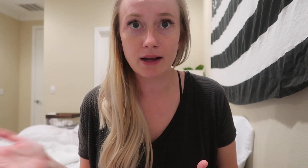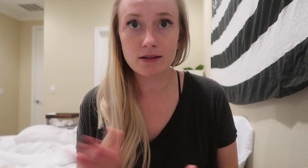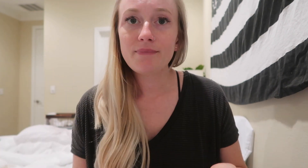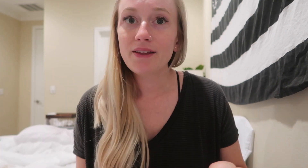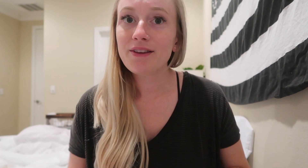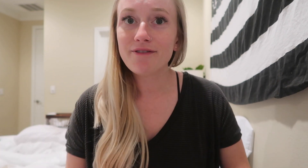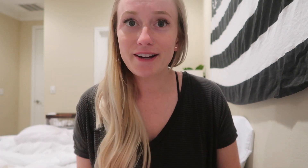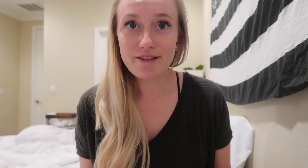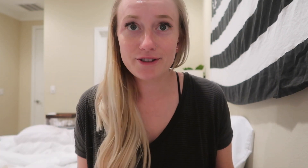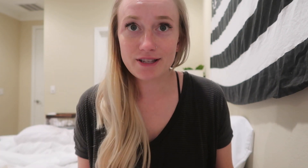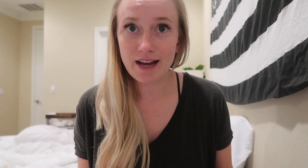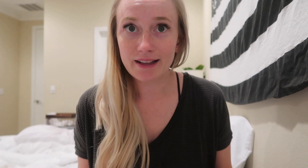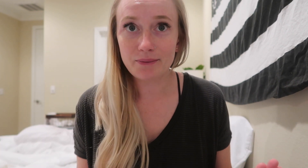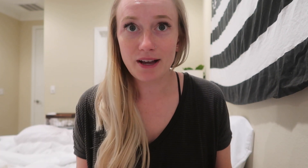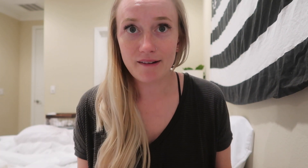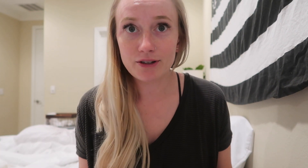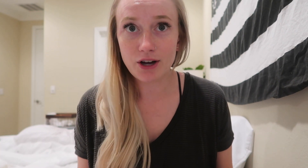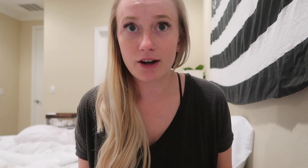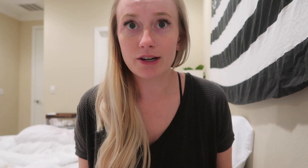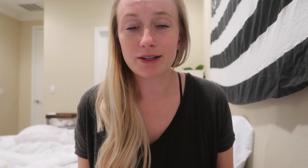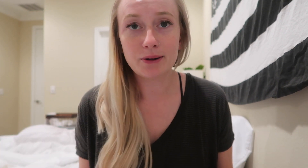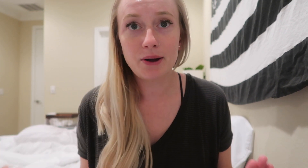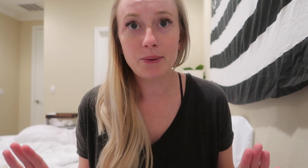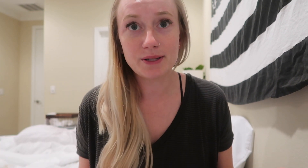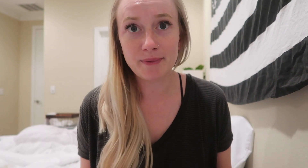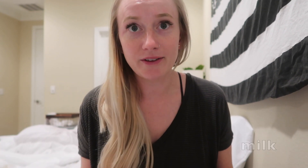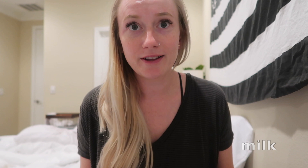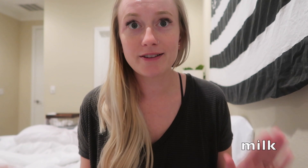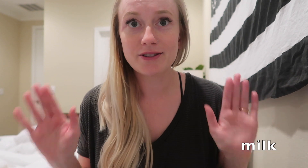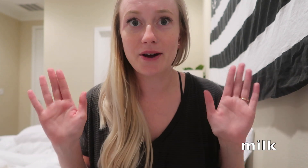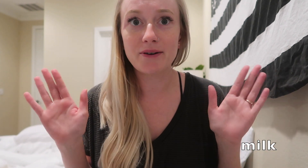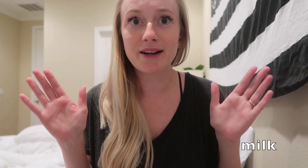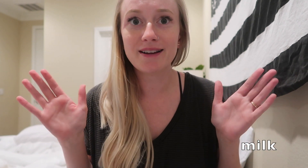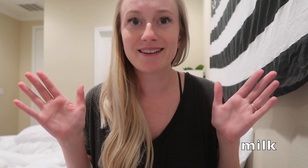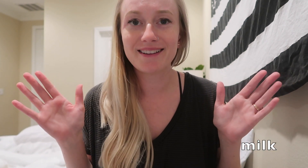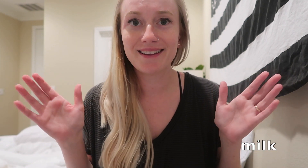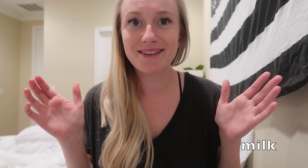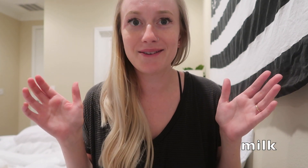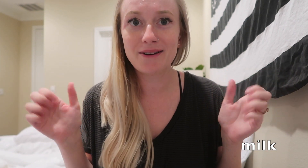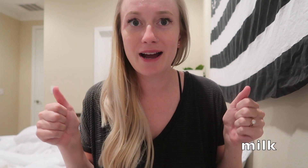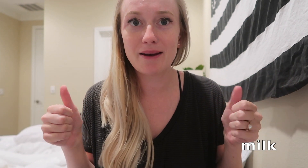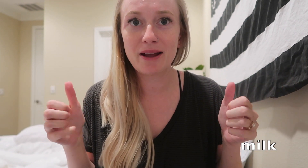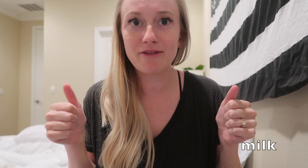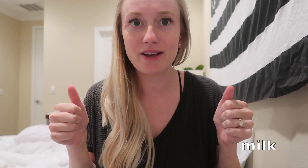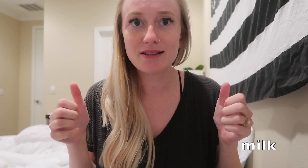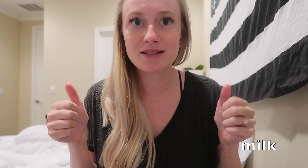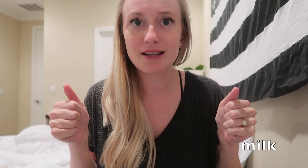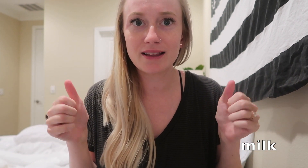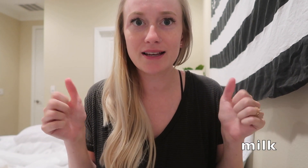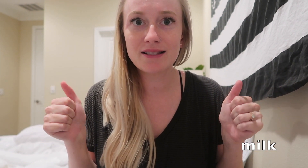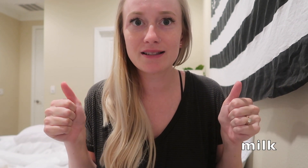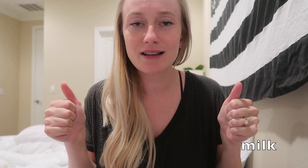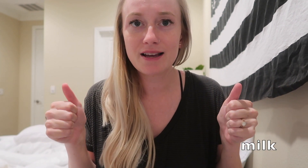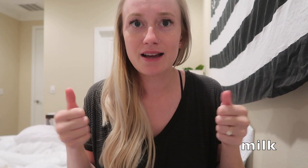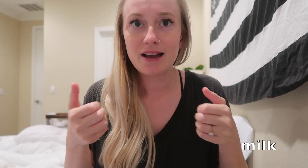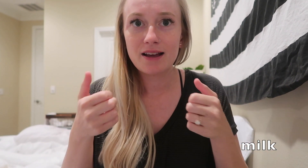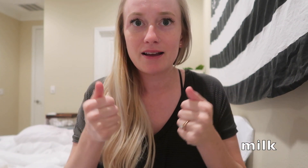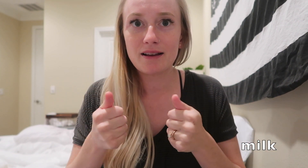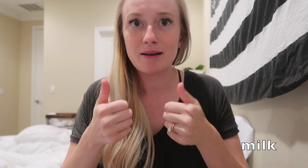signs. The very first sign that we ever taught her was milk. So you kind of make fists like this.